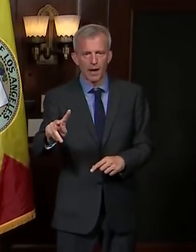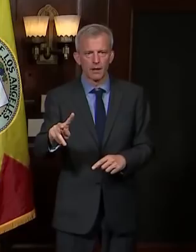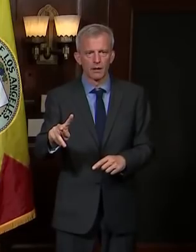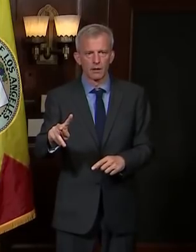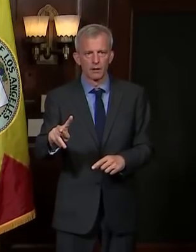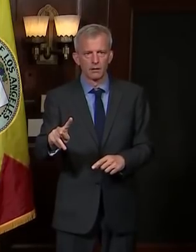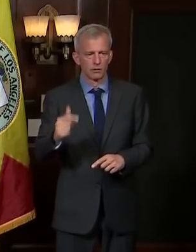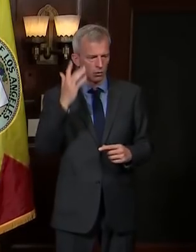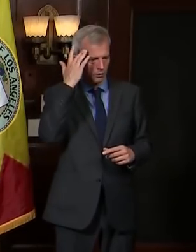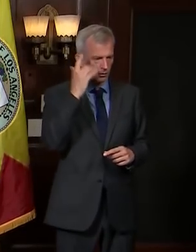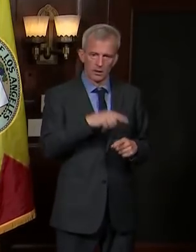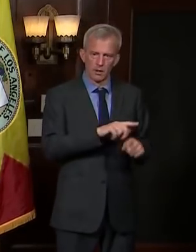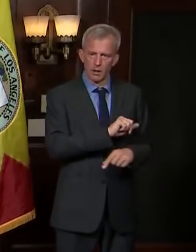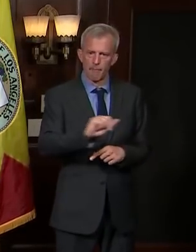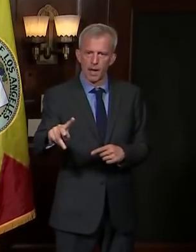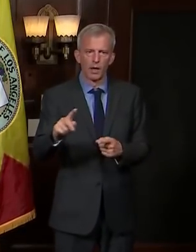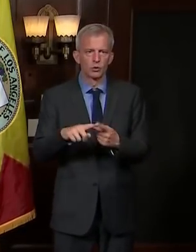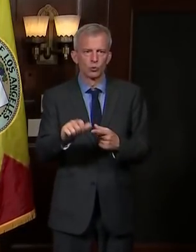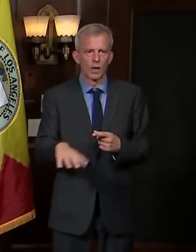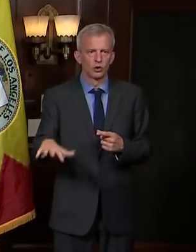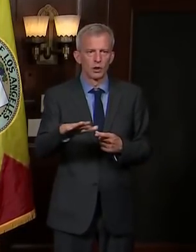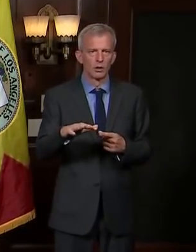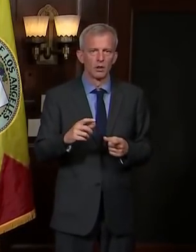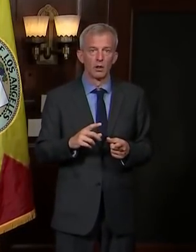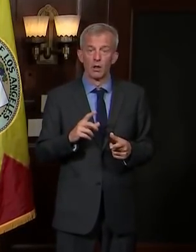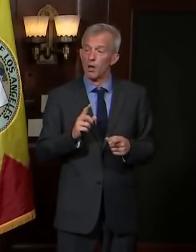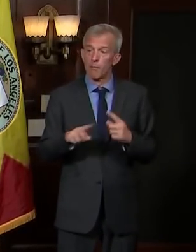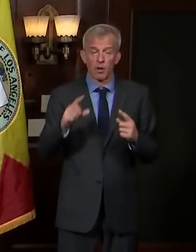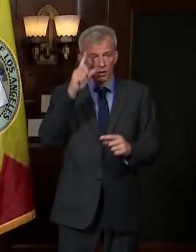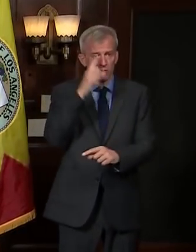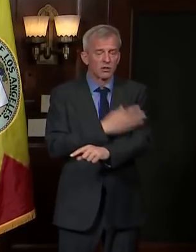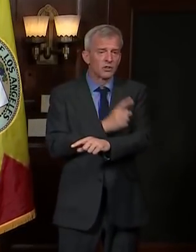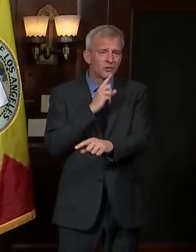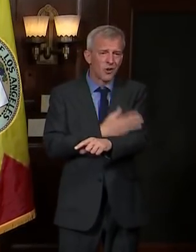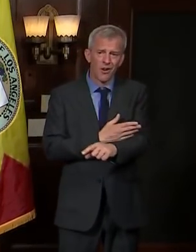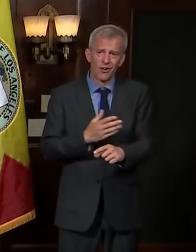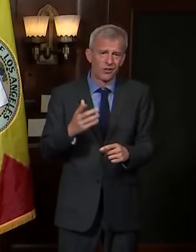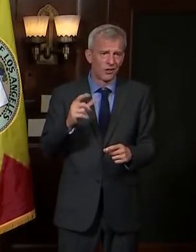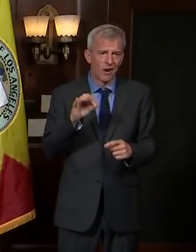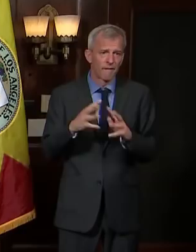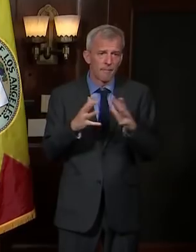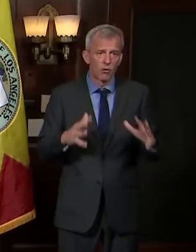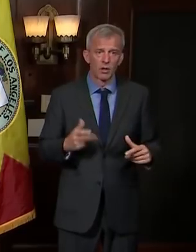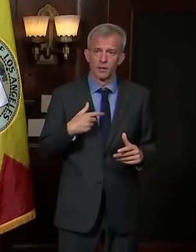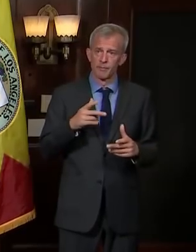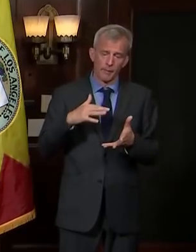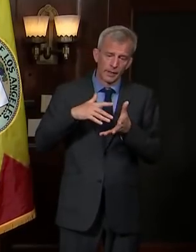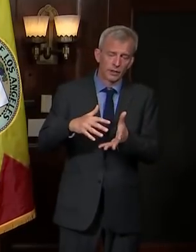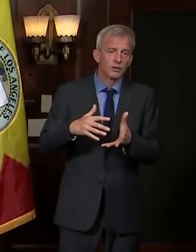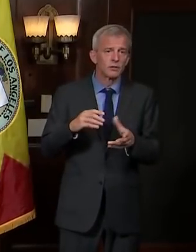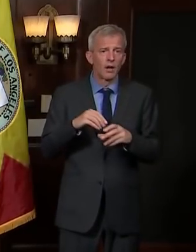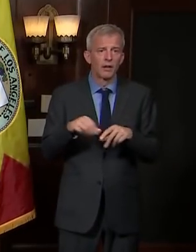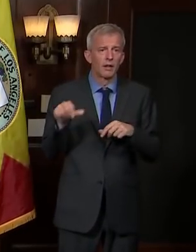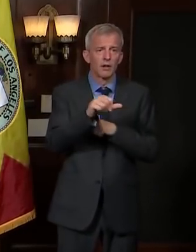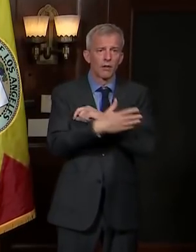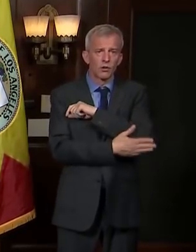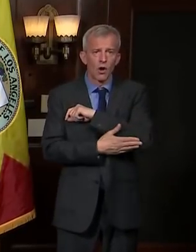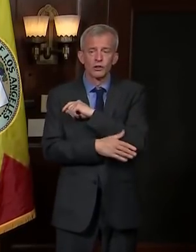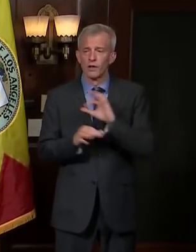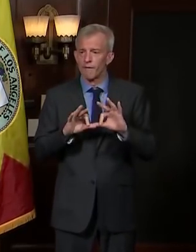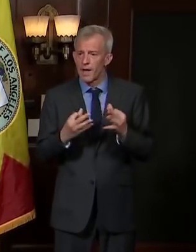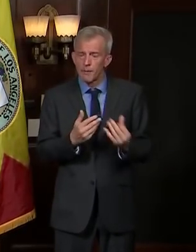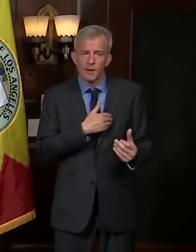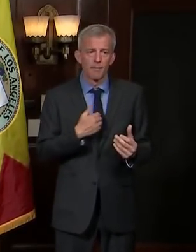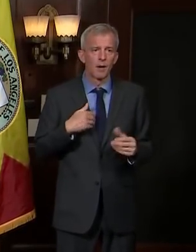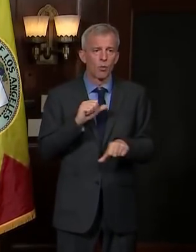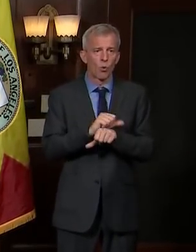abroad who are, for instance, our sons and daughters who might be studying abroad, our family members who have worked abroad. We need to bring